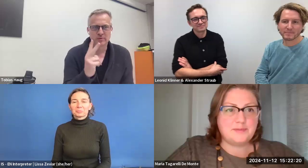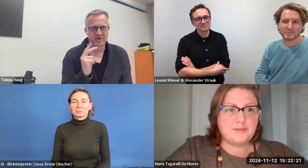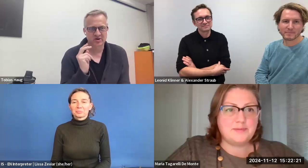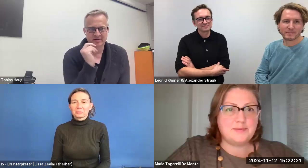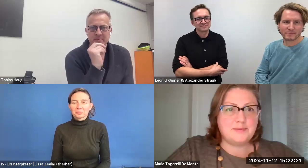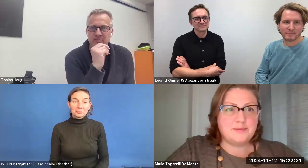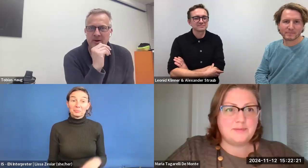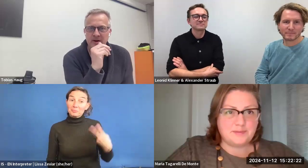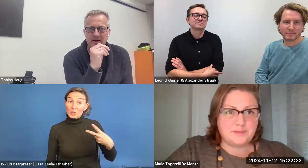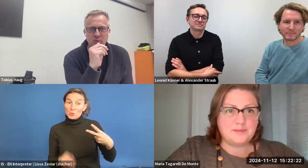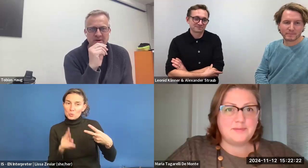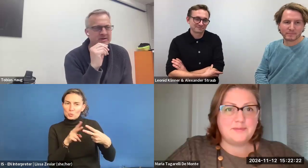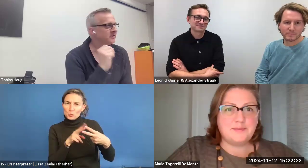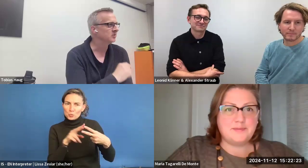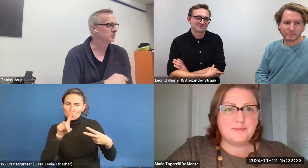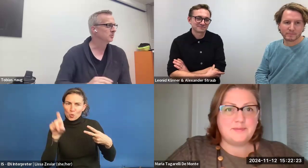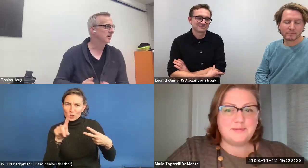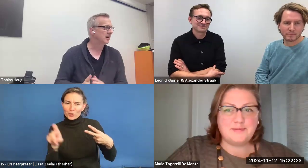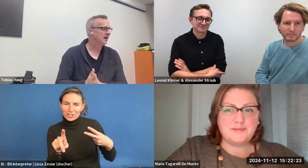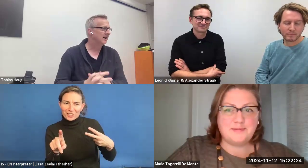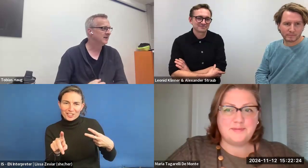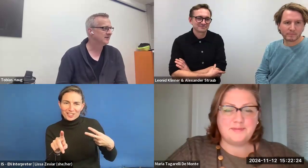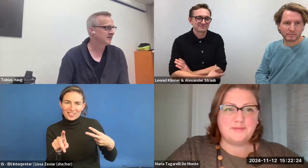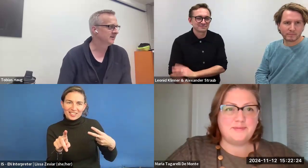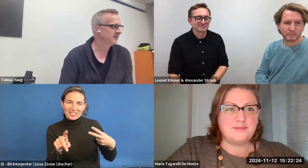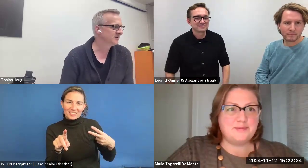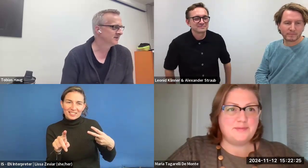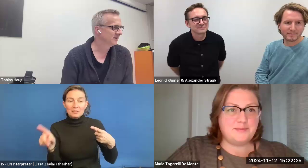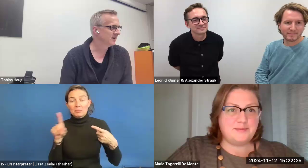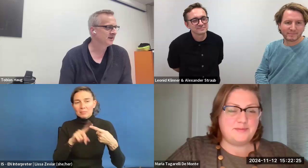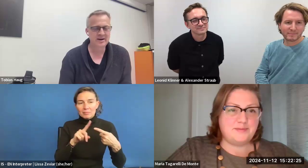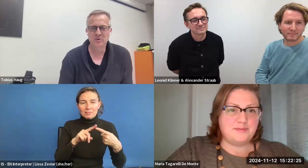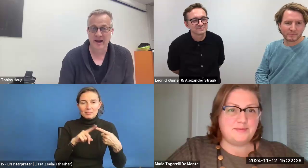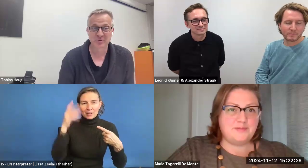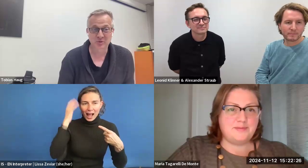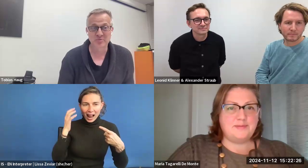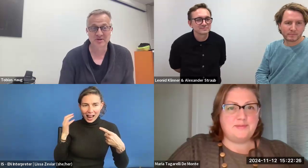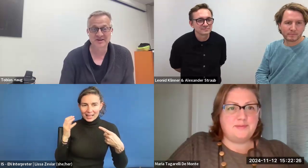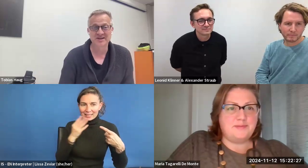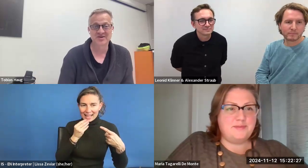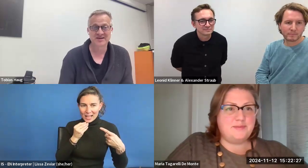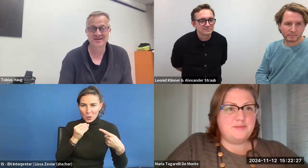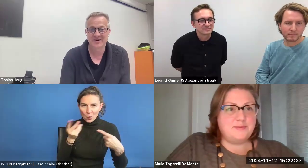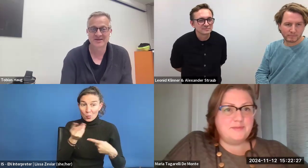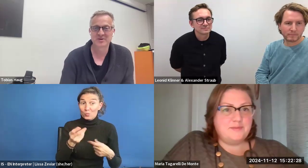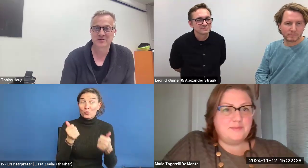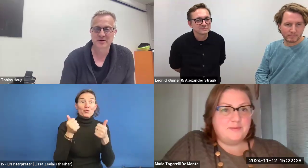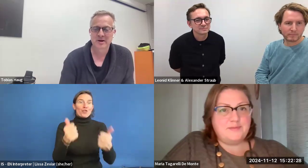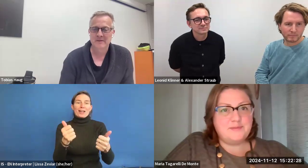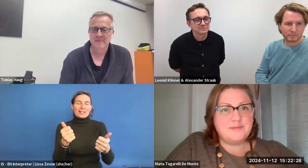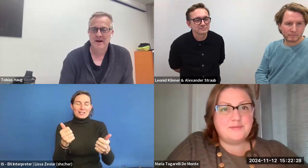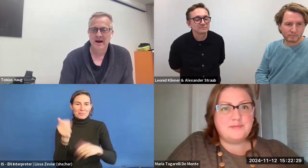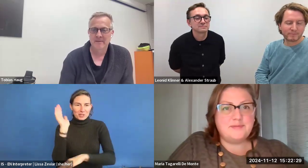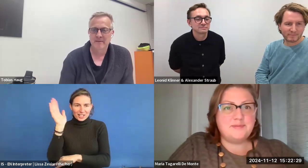I have two questions. One is to Alex and Leo. Actually, great presentation. Thanks a lot, the